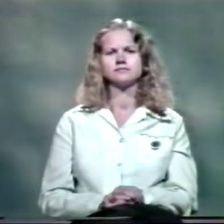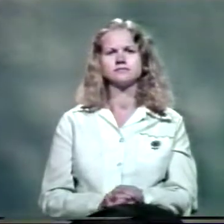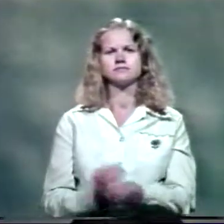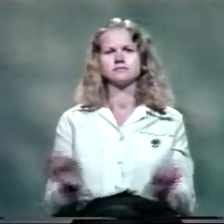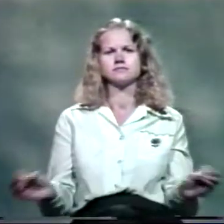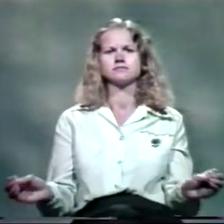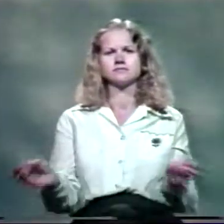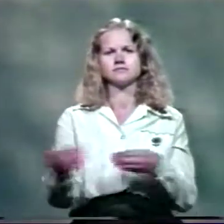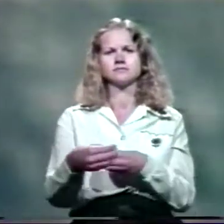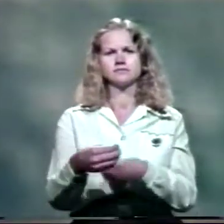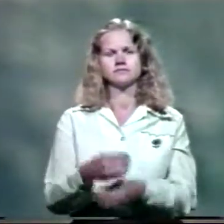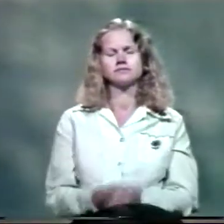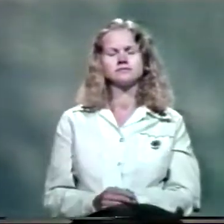Office.